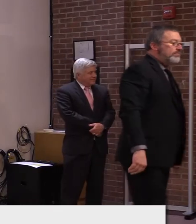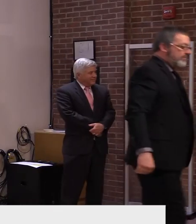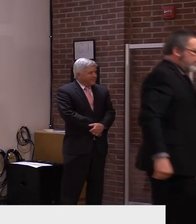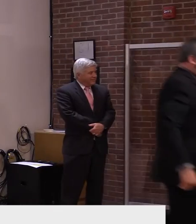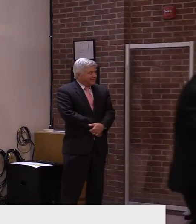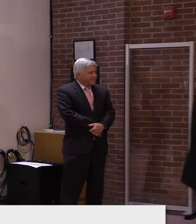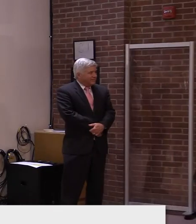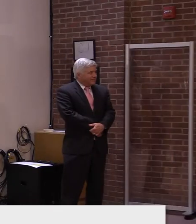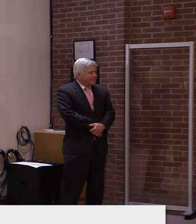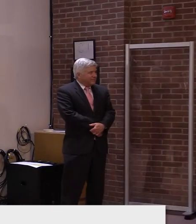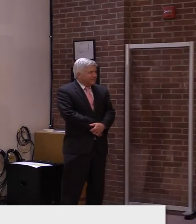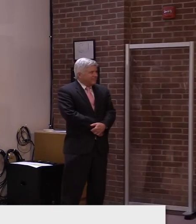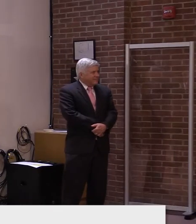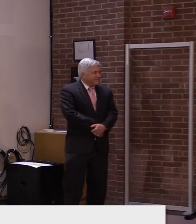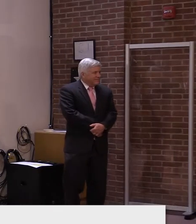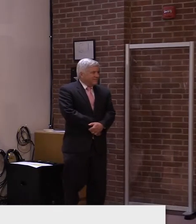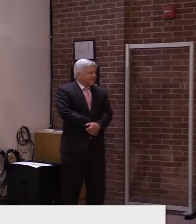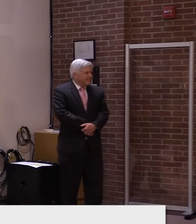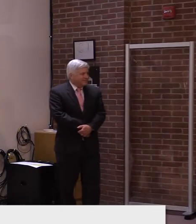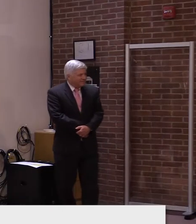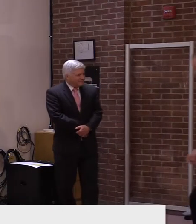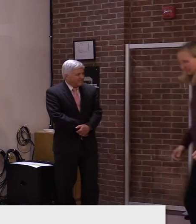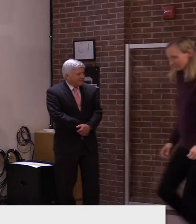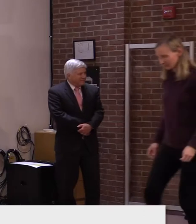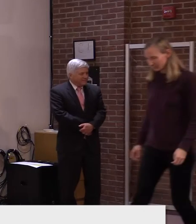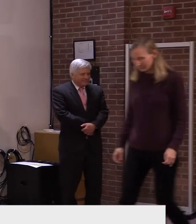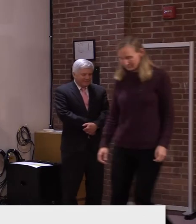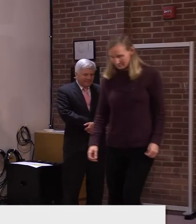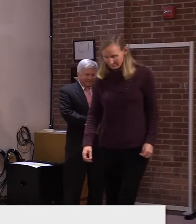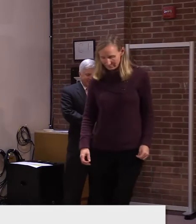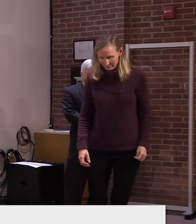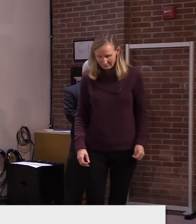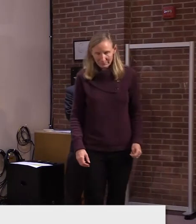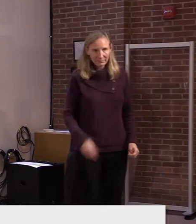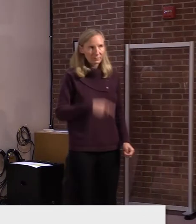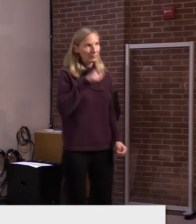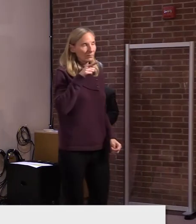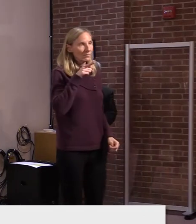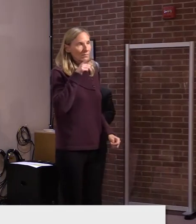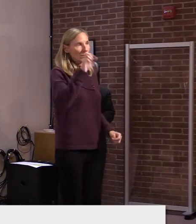have repeatedly said you do not believe the state of emergency is called for.